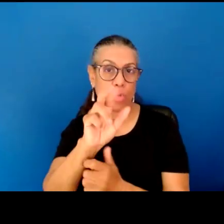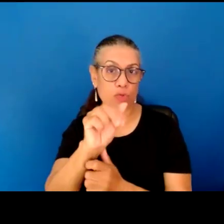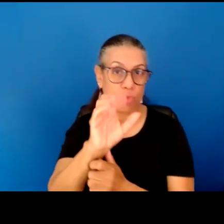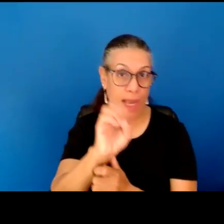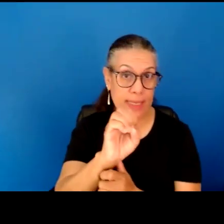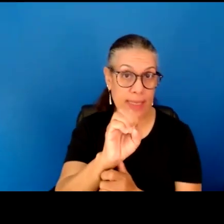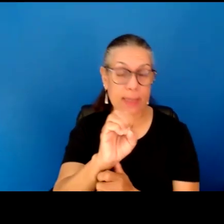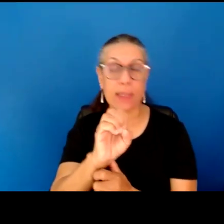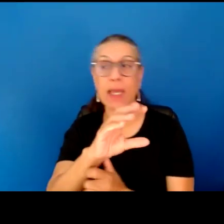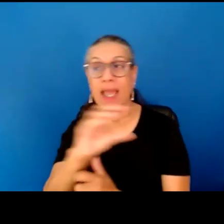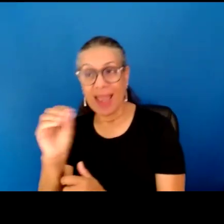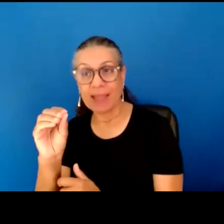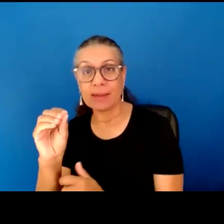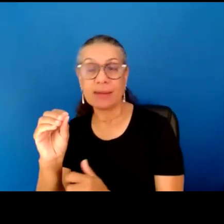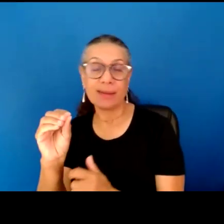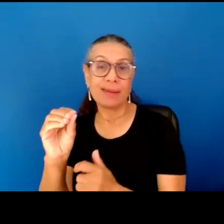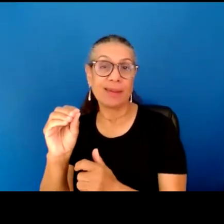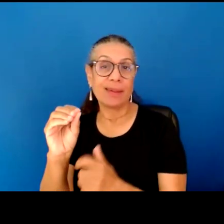show that progress.